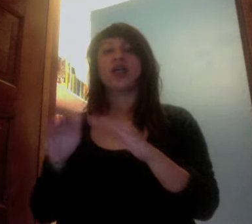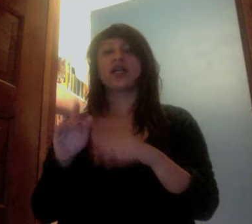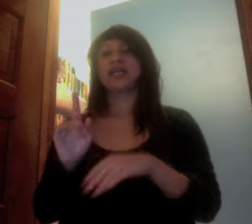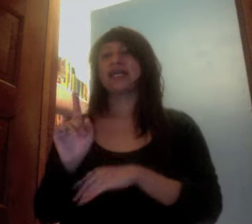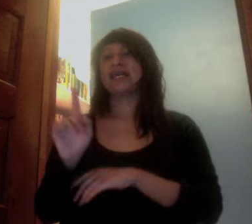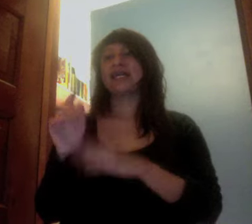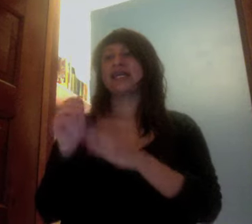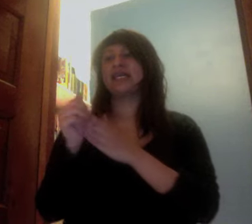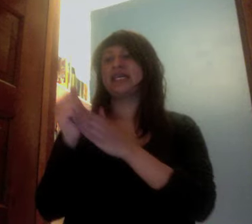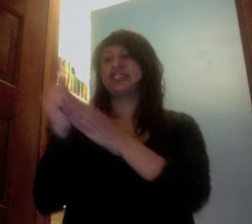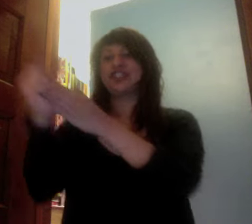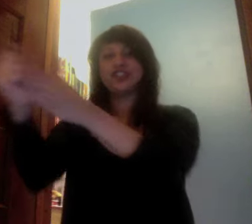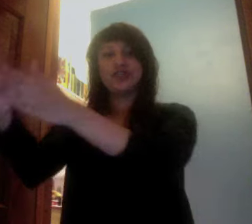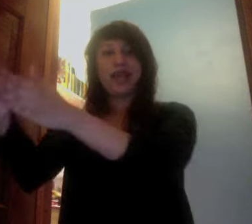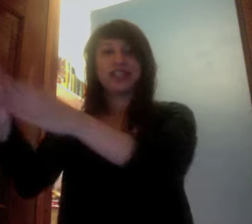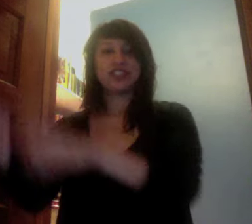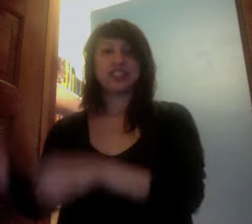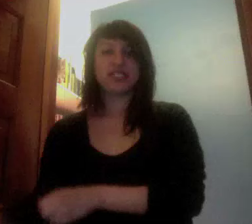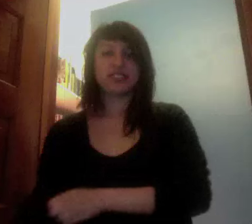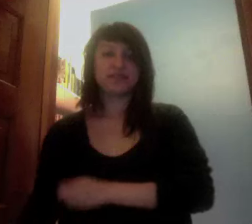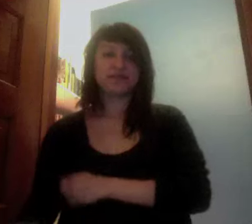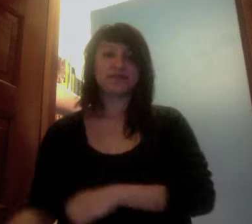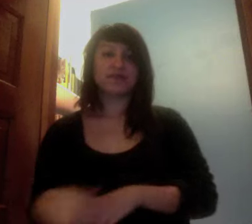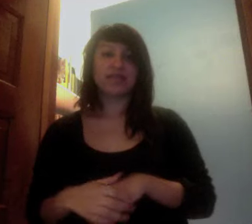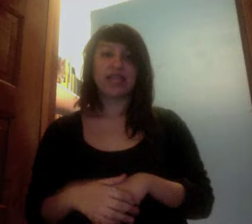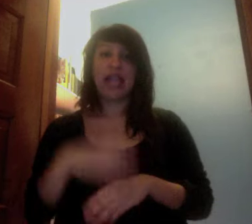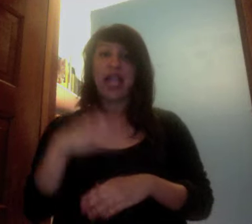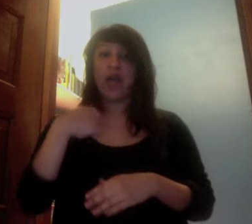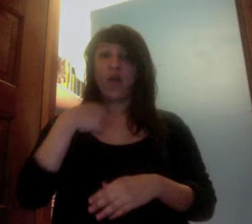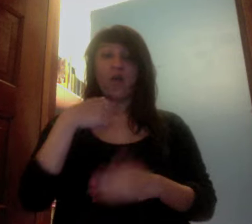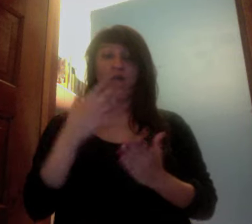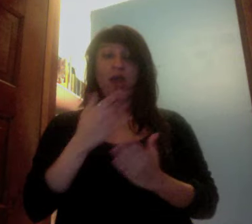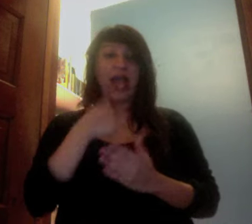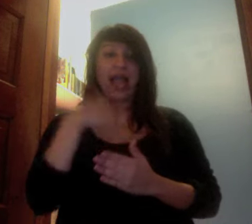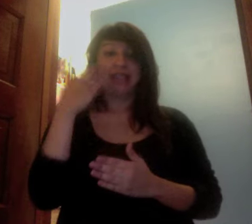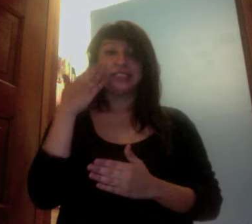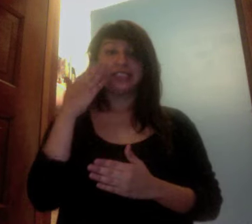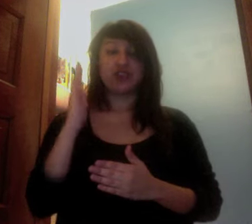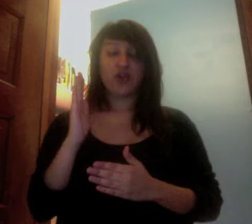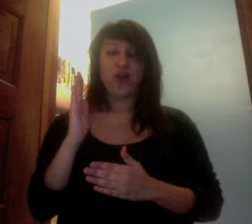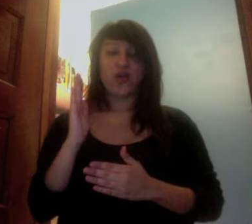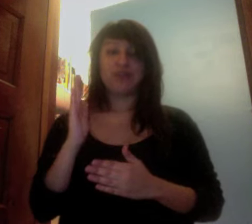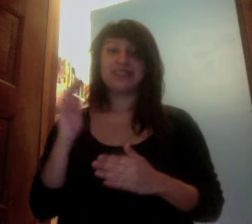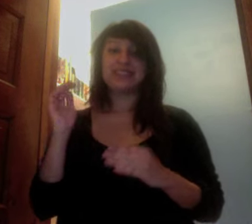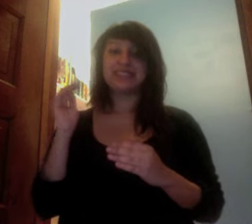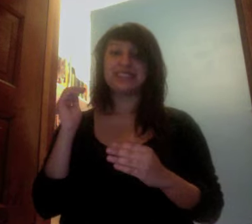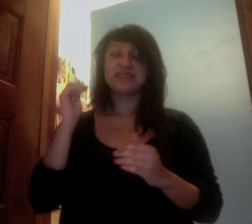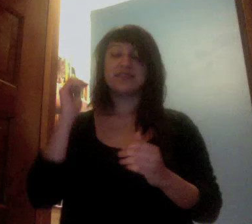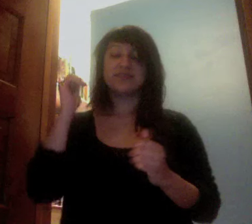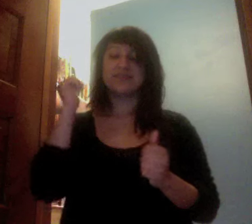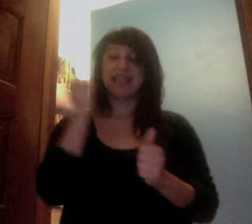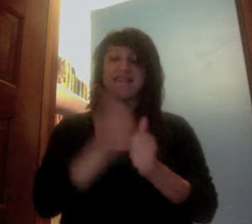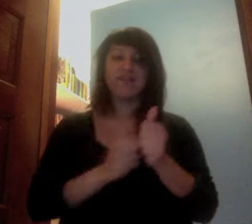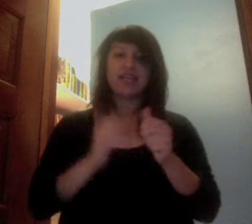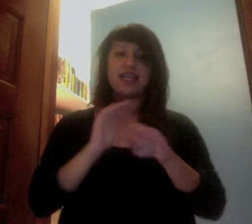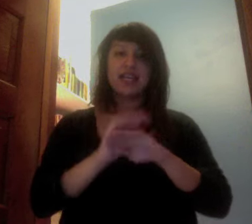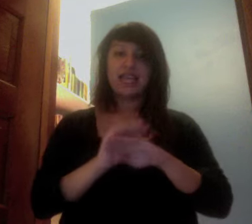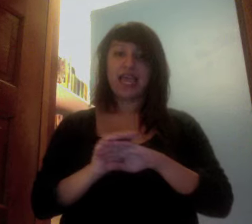every night in between Christmas and New Year's at about 8:45 every